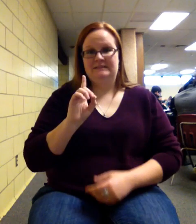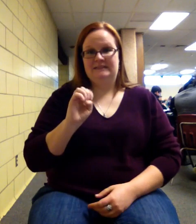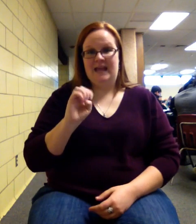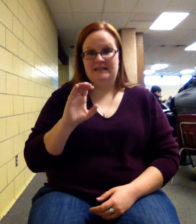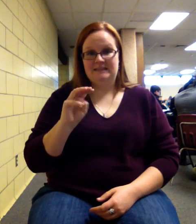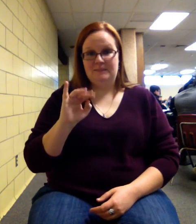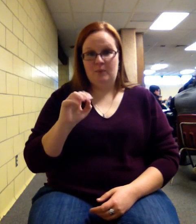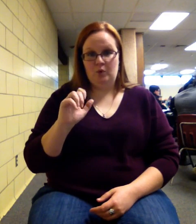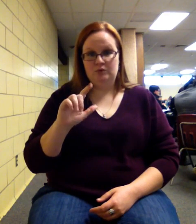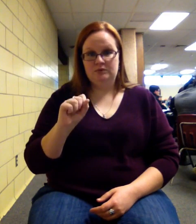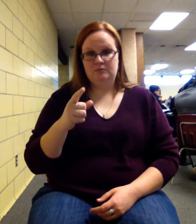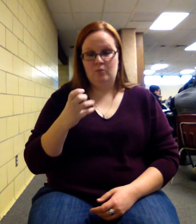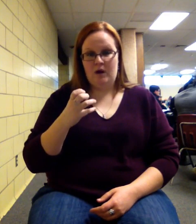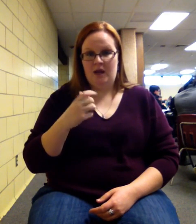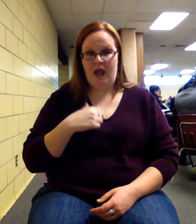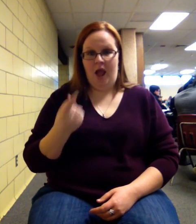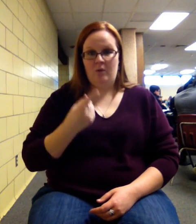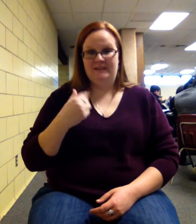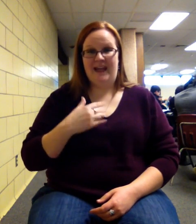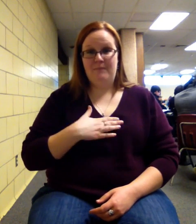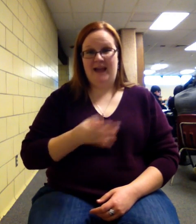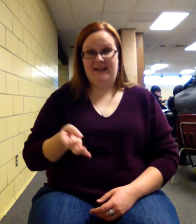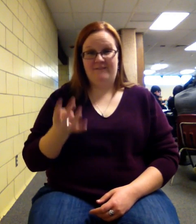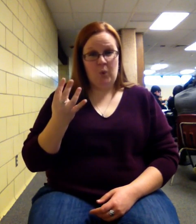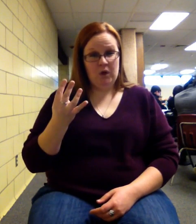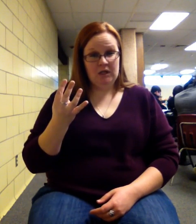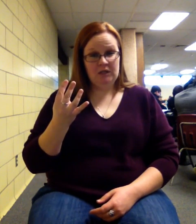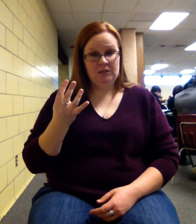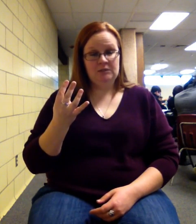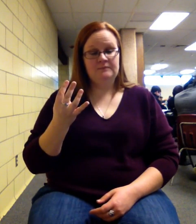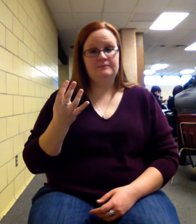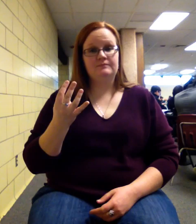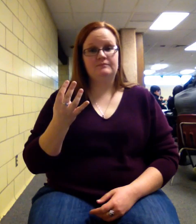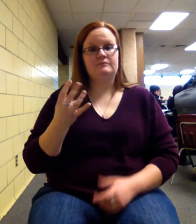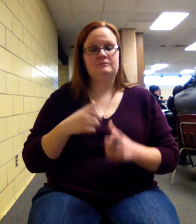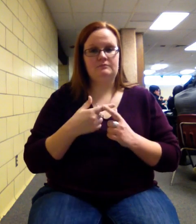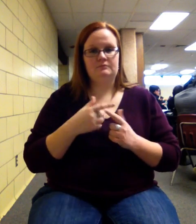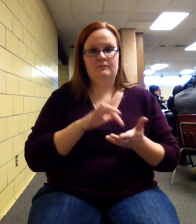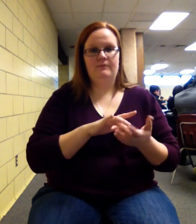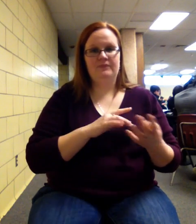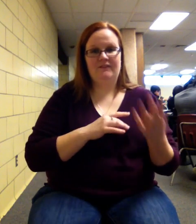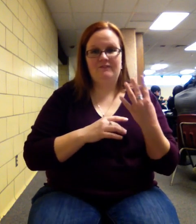your calculator. I always make mine be a 4. So hit 4, enter,